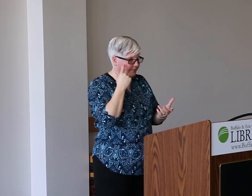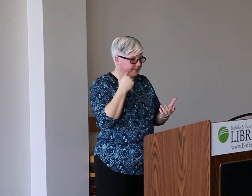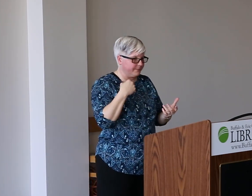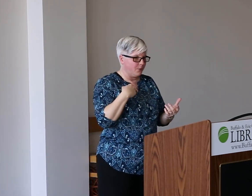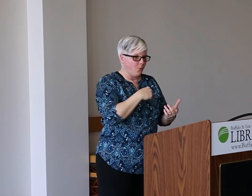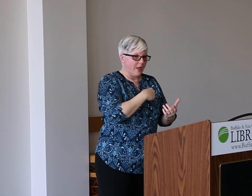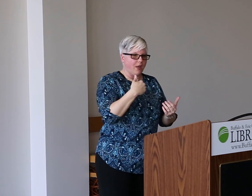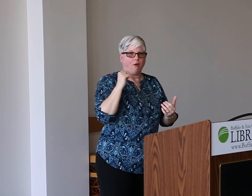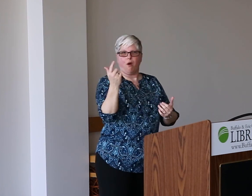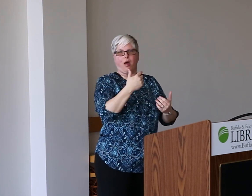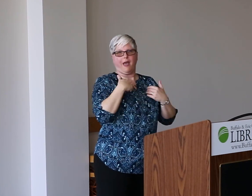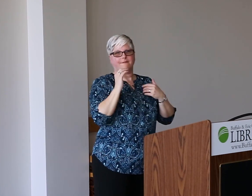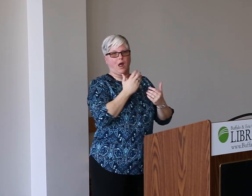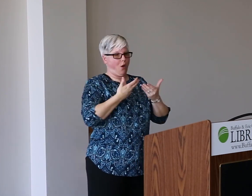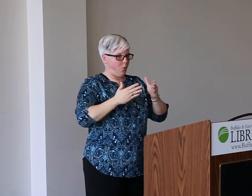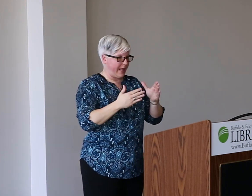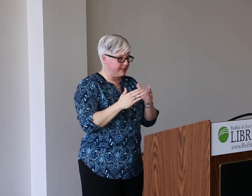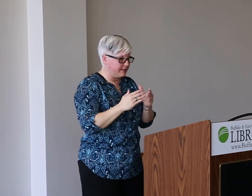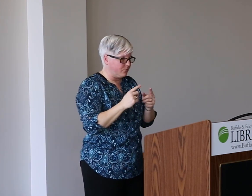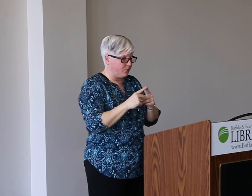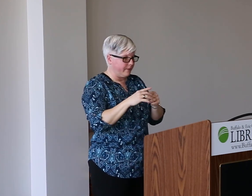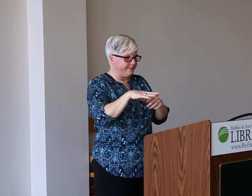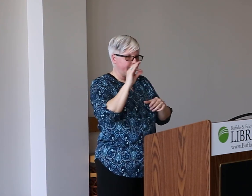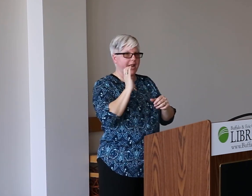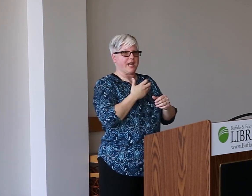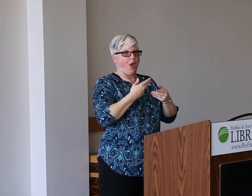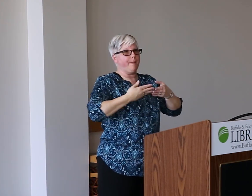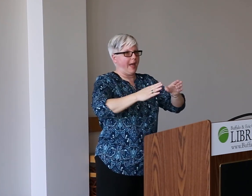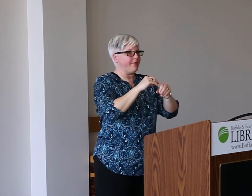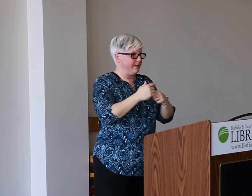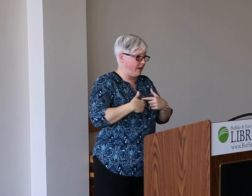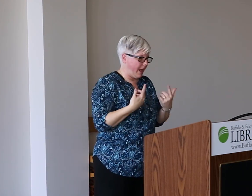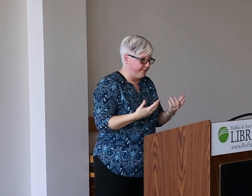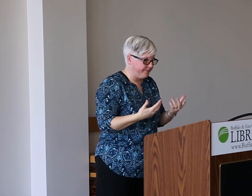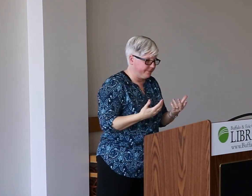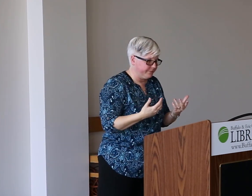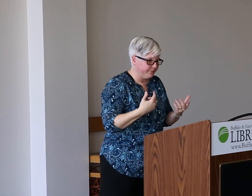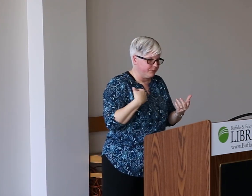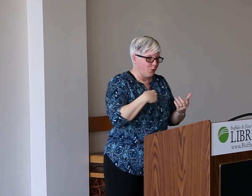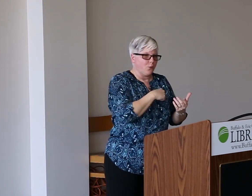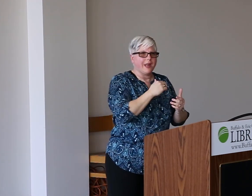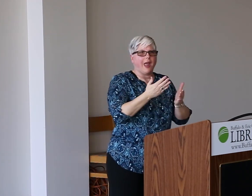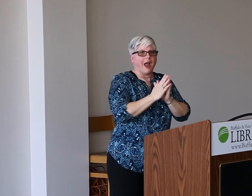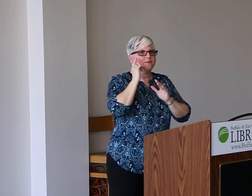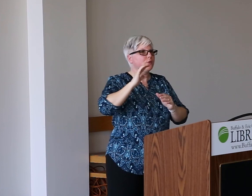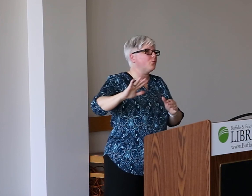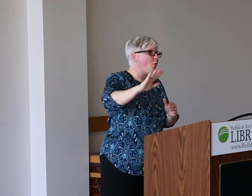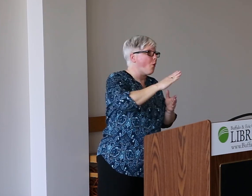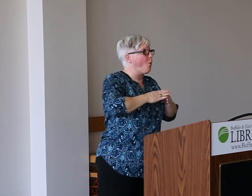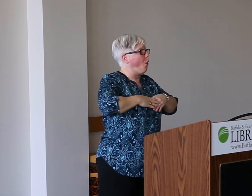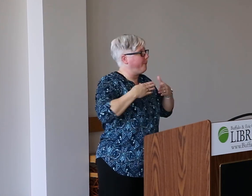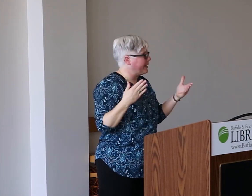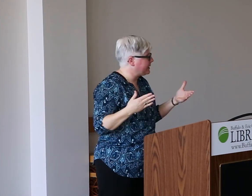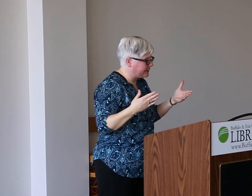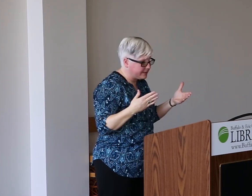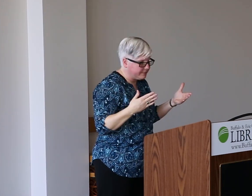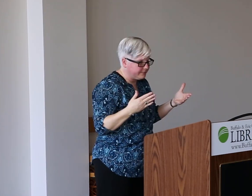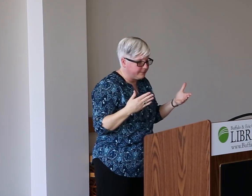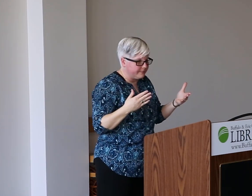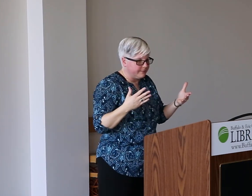Through your eyes and ears, we all have our ways to find our path in life. We ask for your